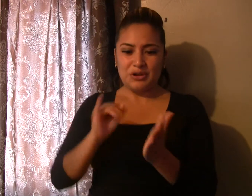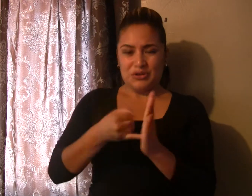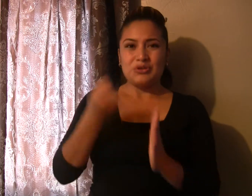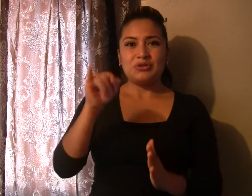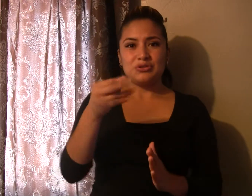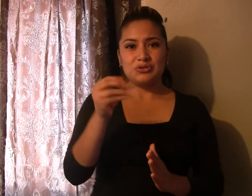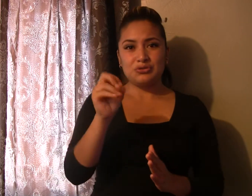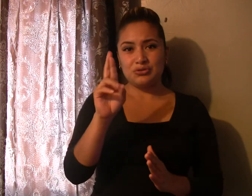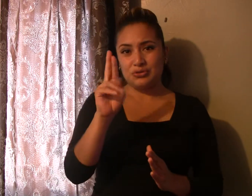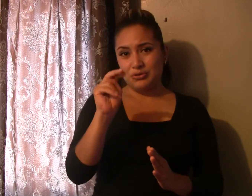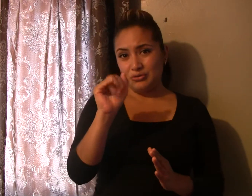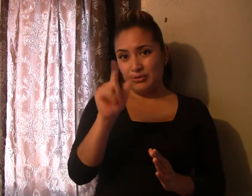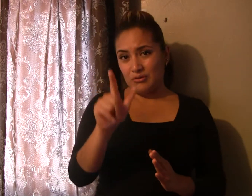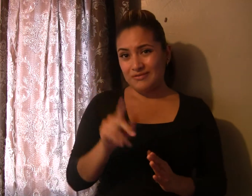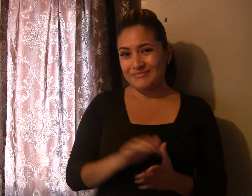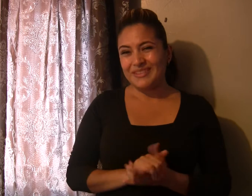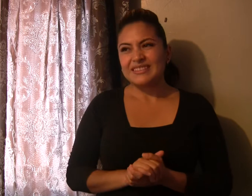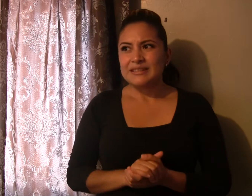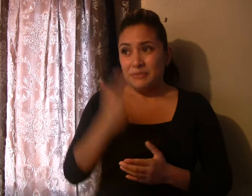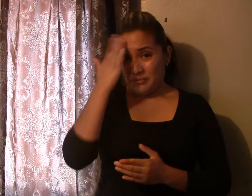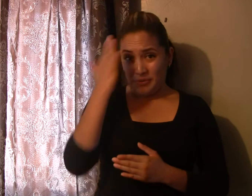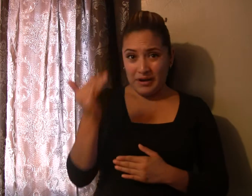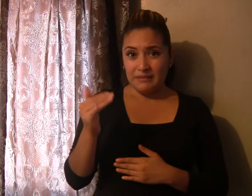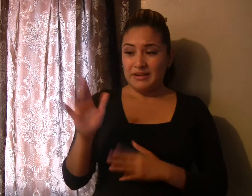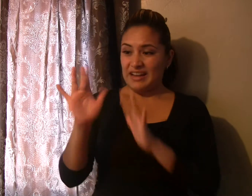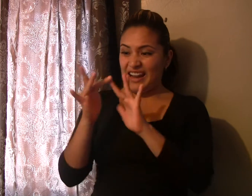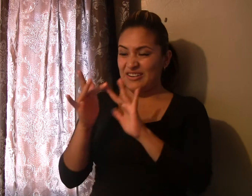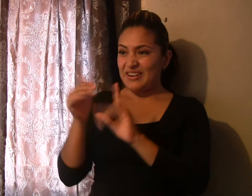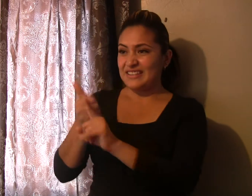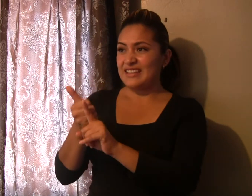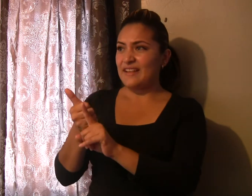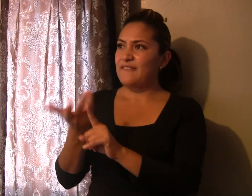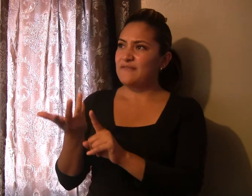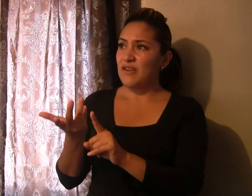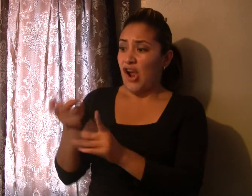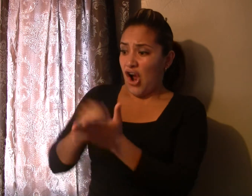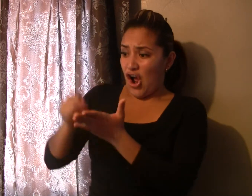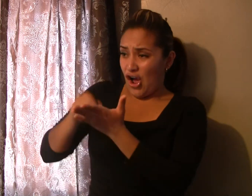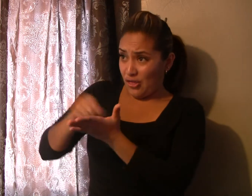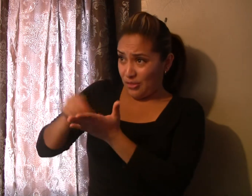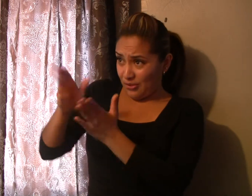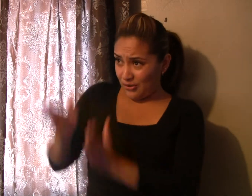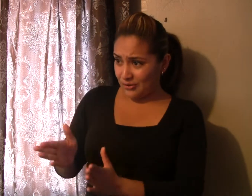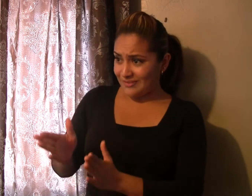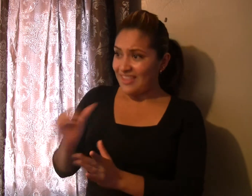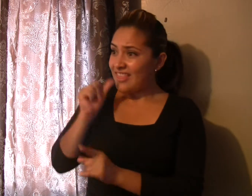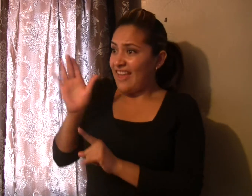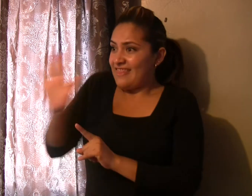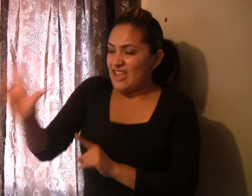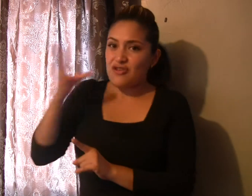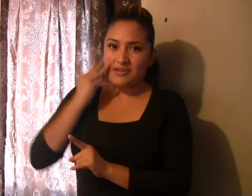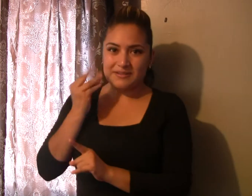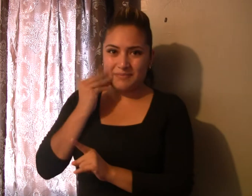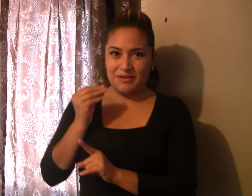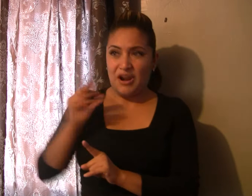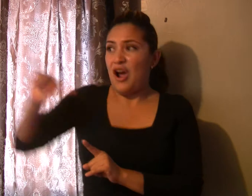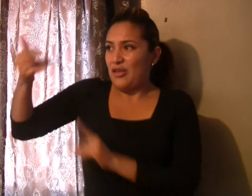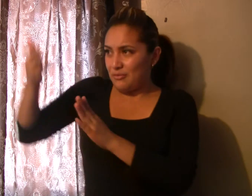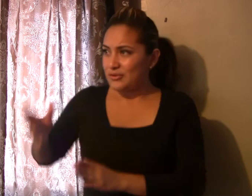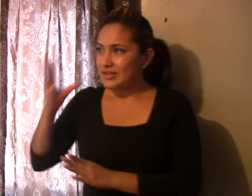web is secondhand, and it tends to be a little watered down, and students really need to be more exposed to first-hand information and